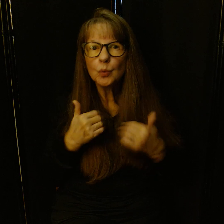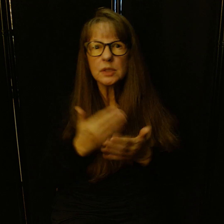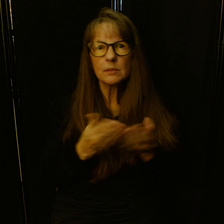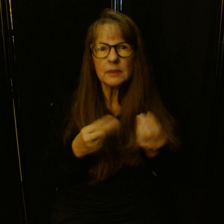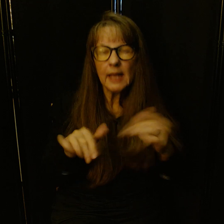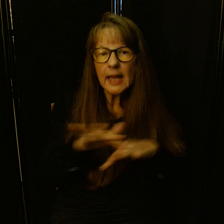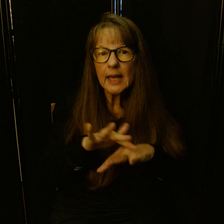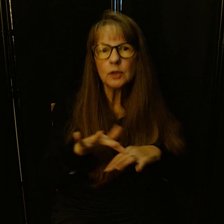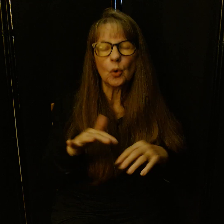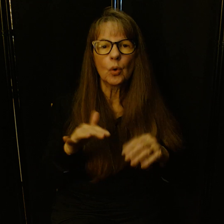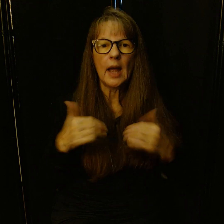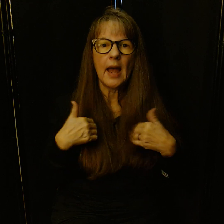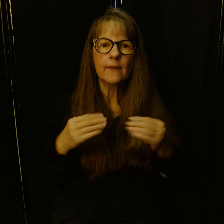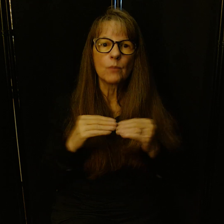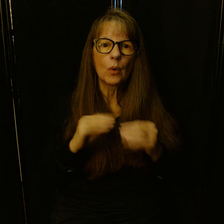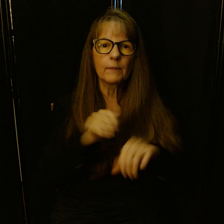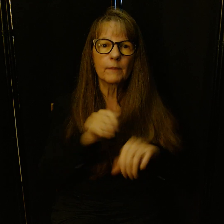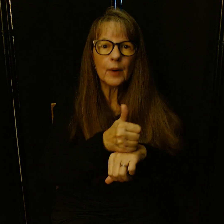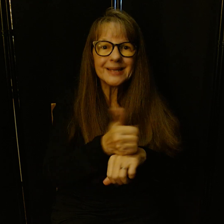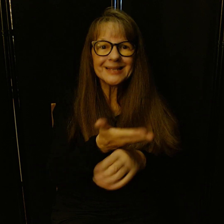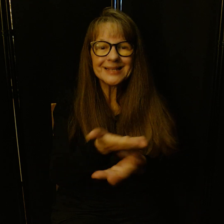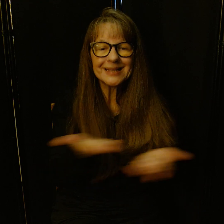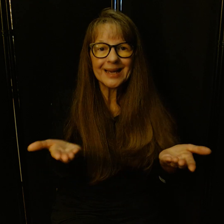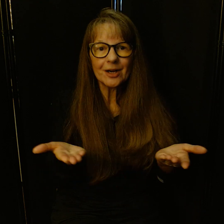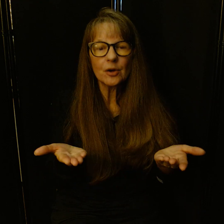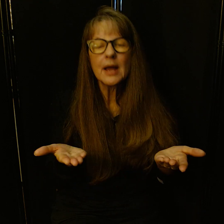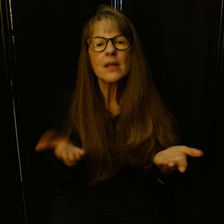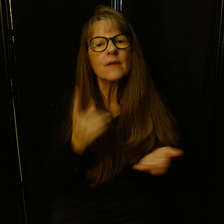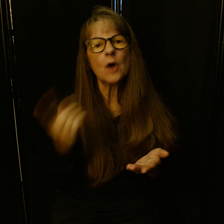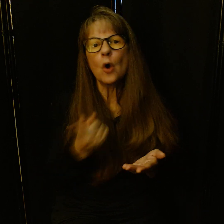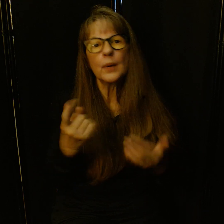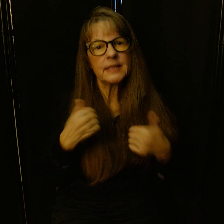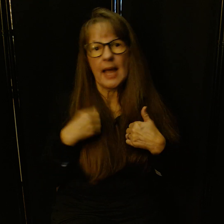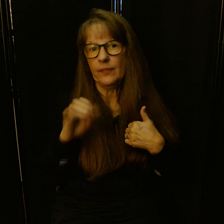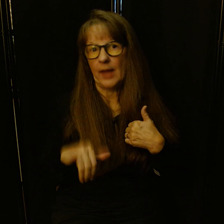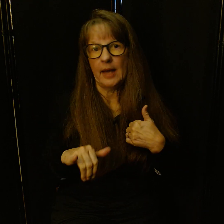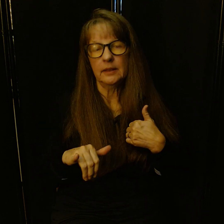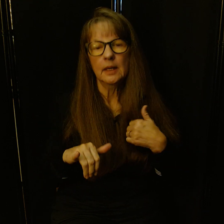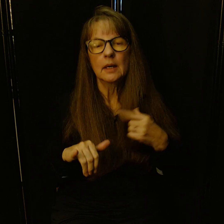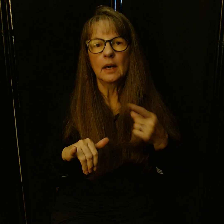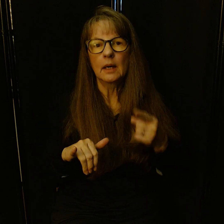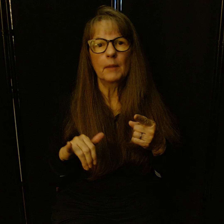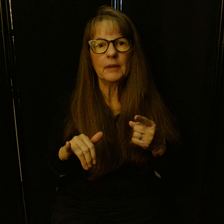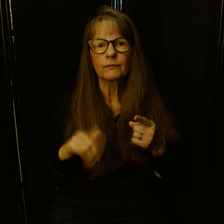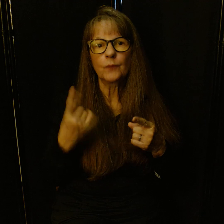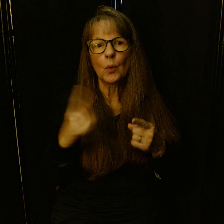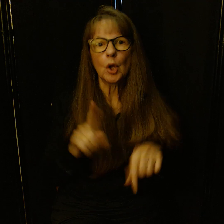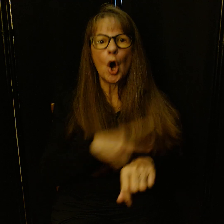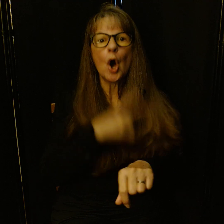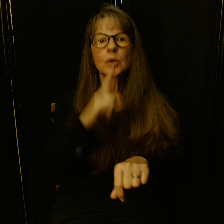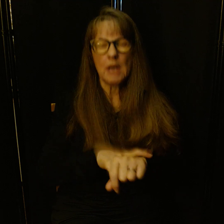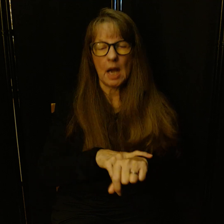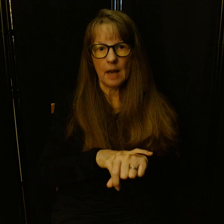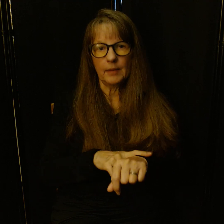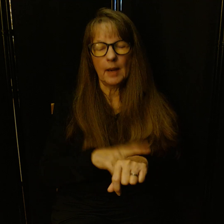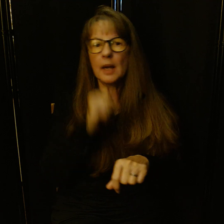some land or have more presence there. They've always had that. For a long time. I'm not going to